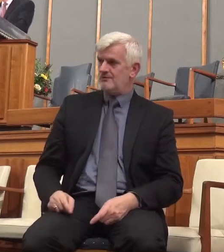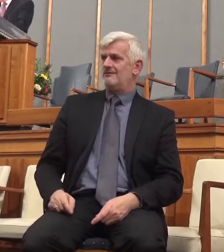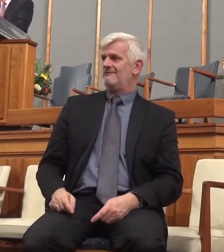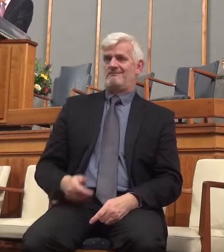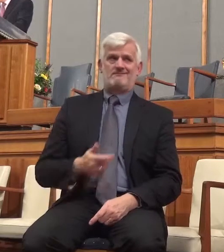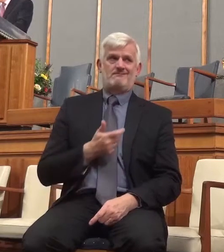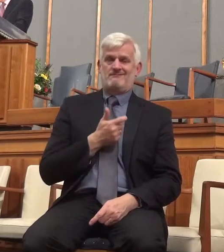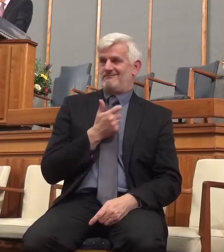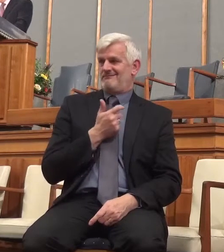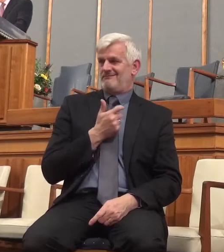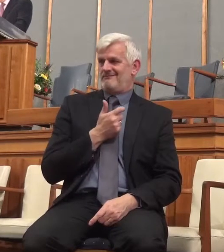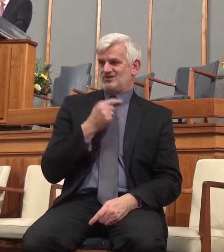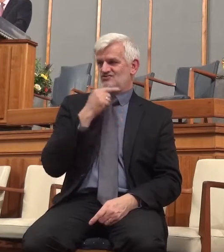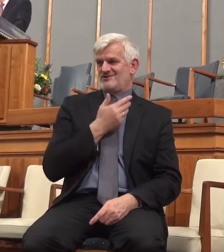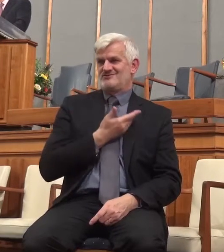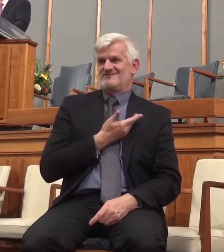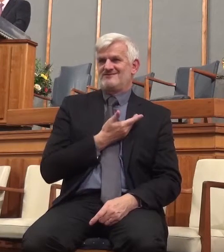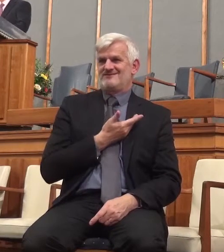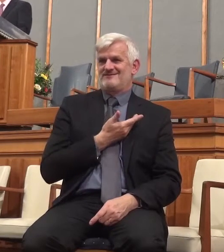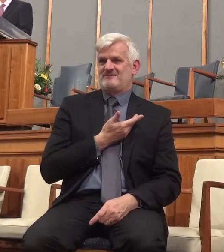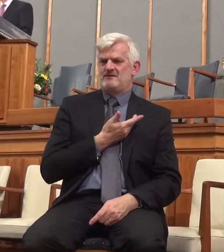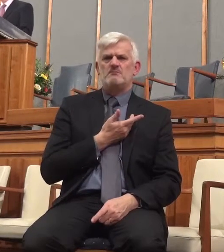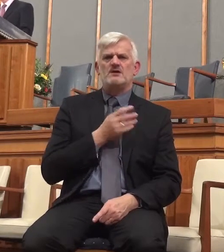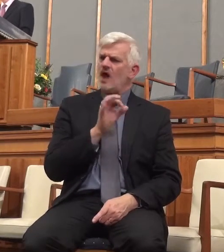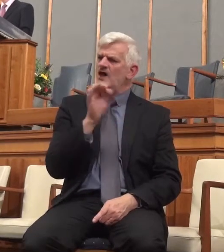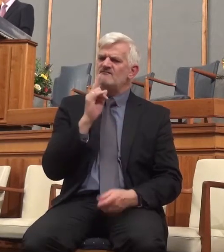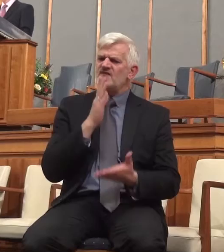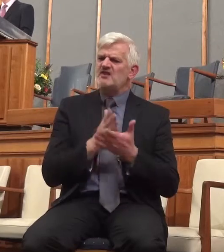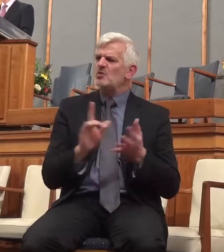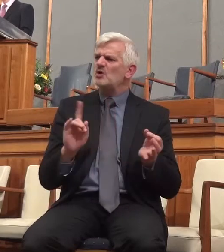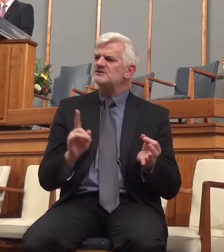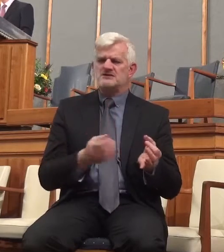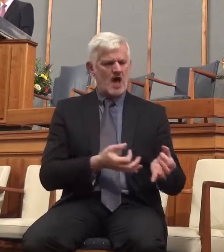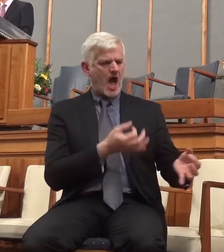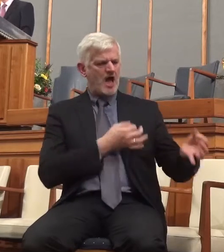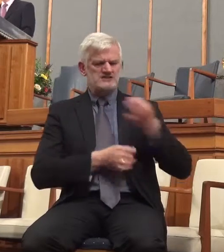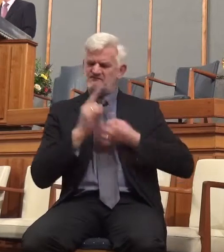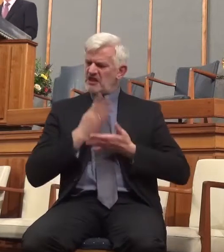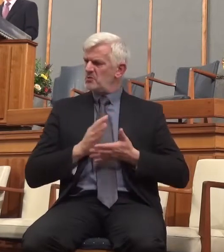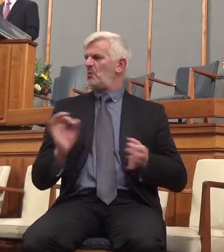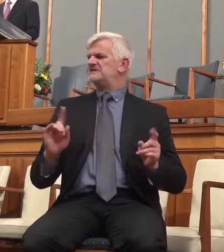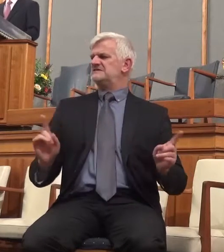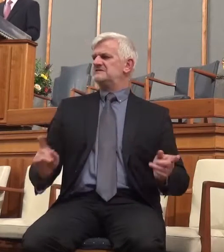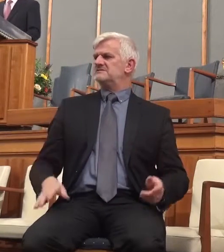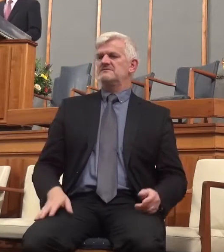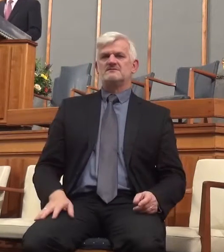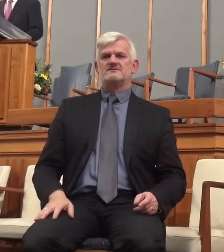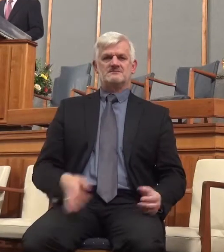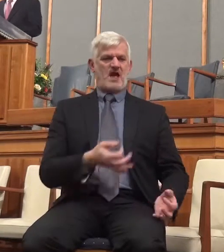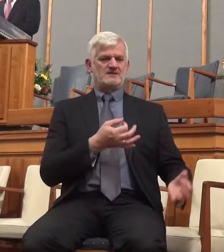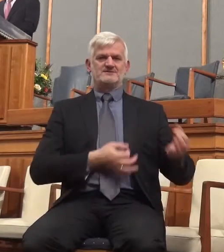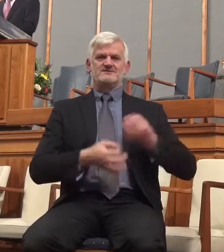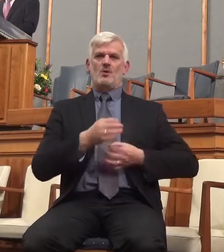being tremendously strange. What's faith? People must think. Because there's